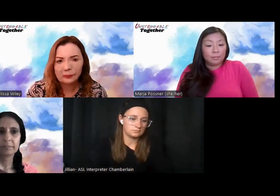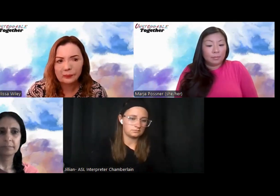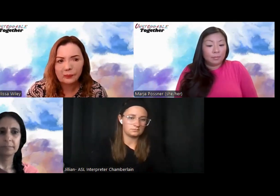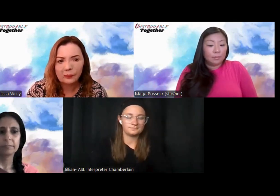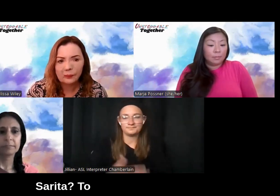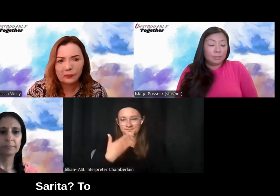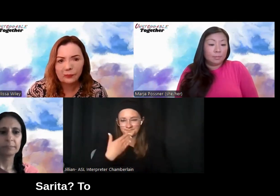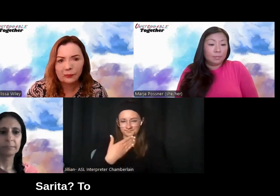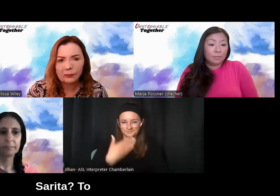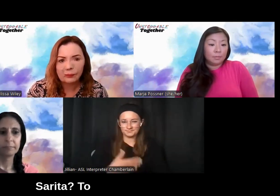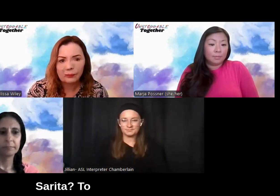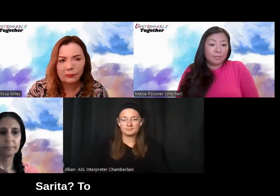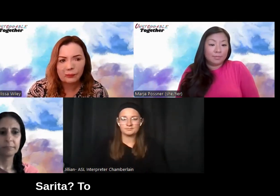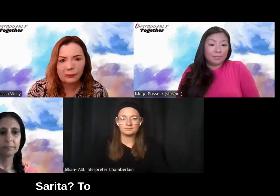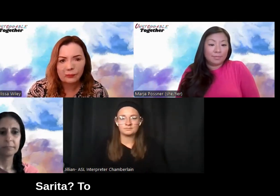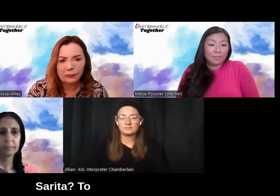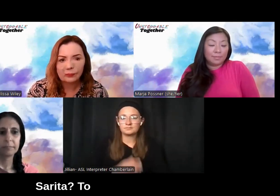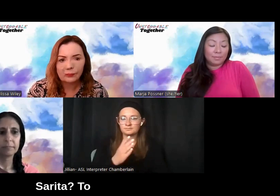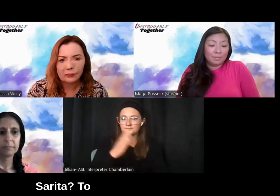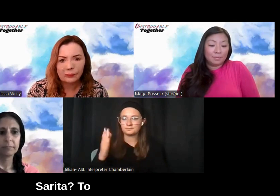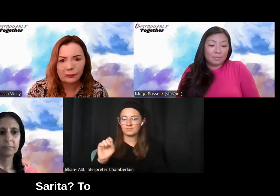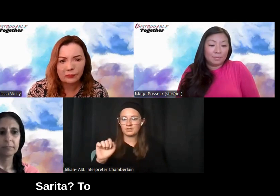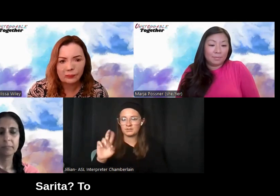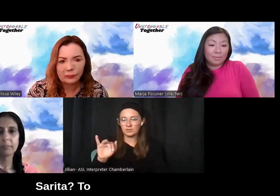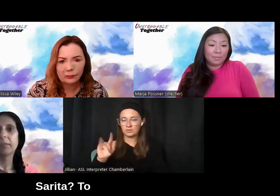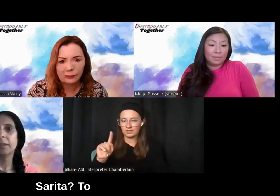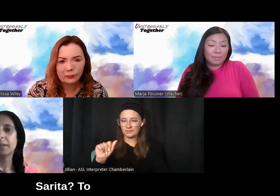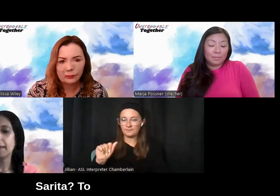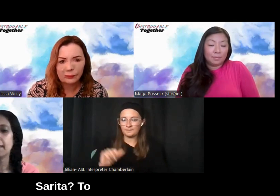Thank you. Sarita?